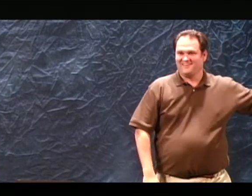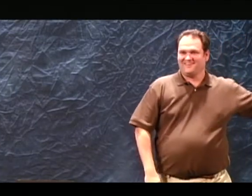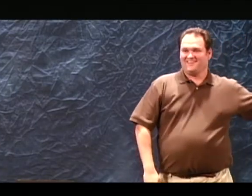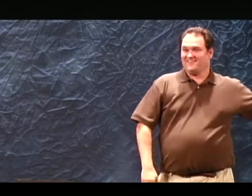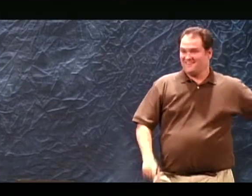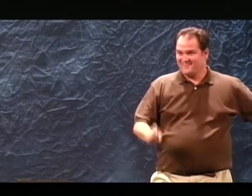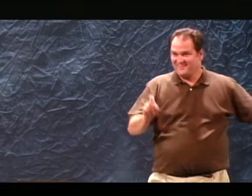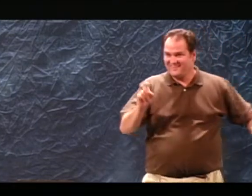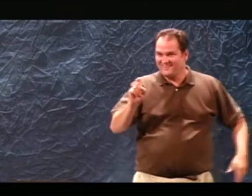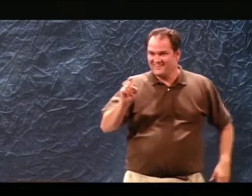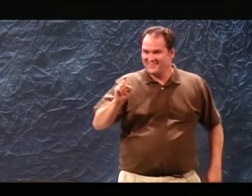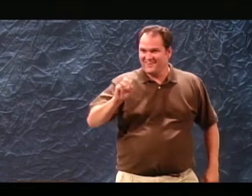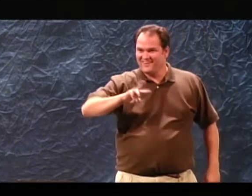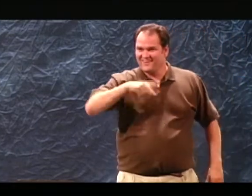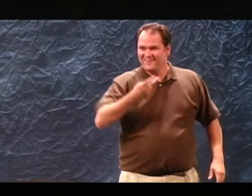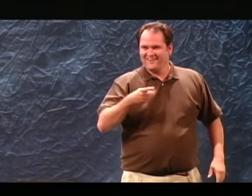seven or eight pounds of waste